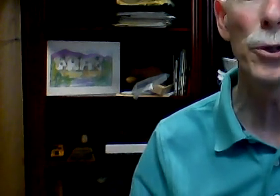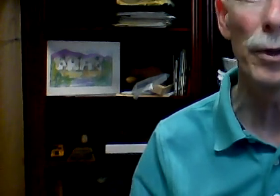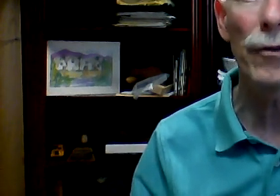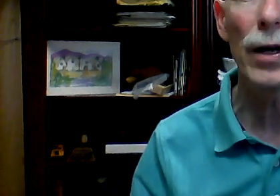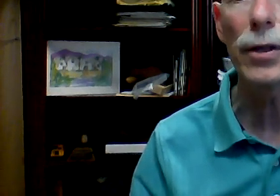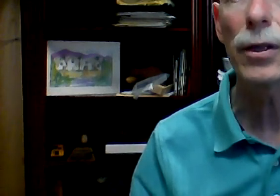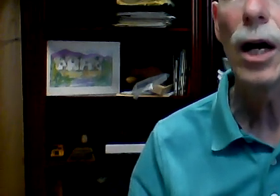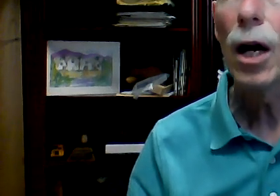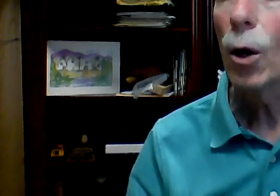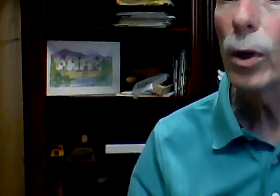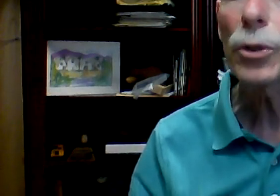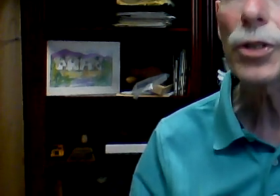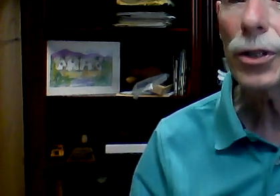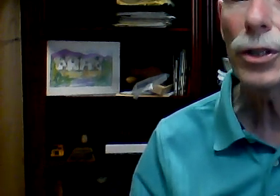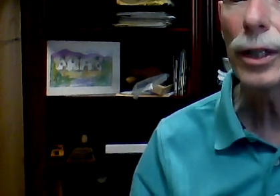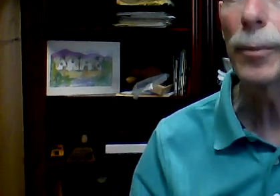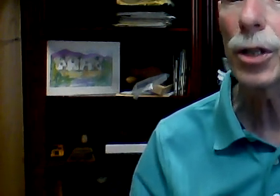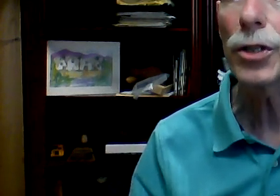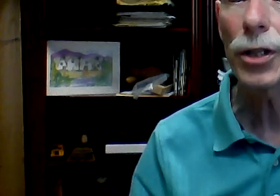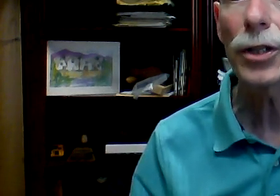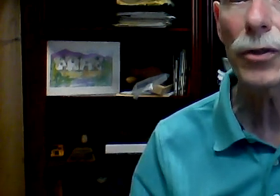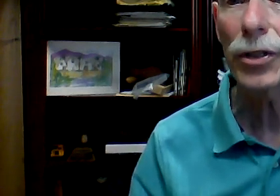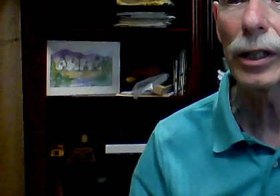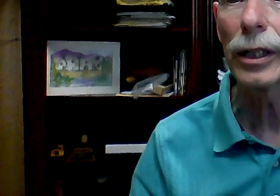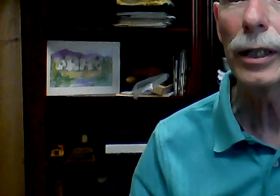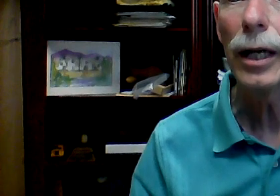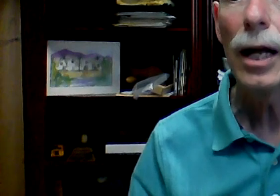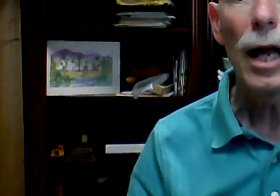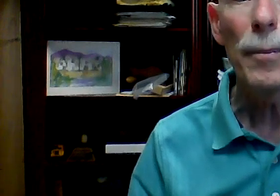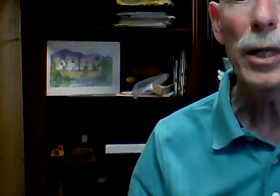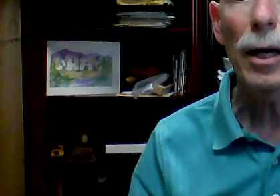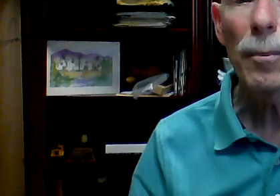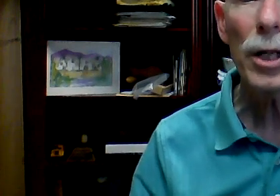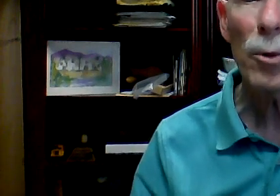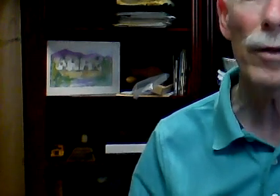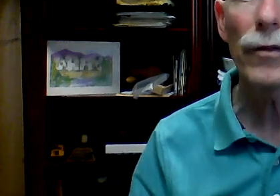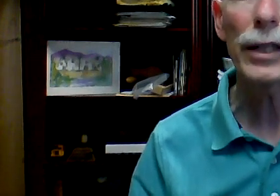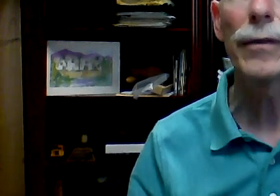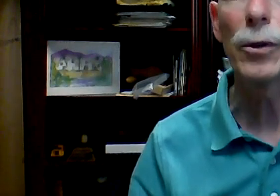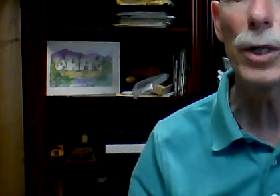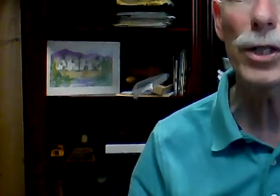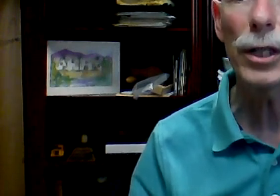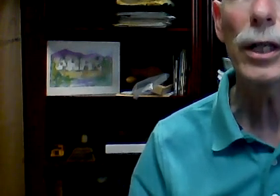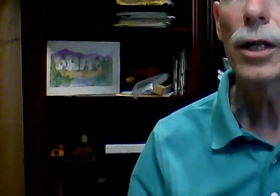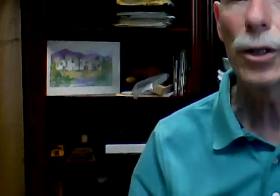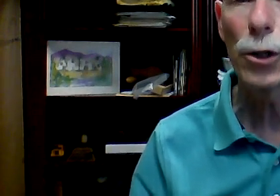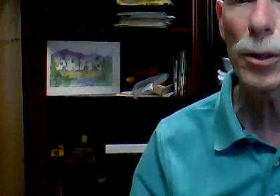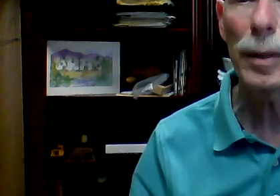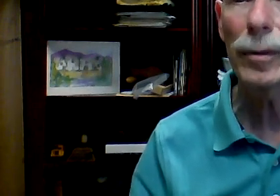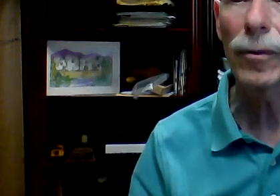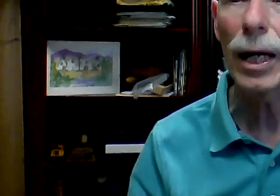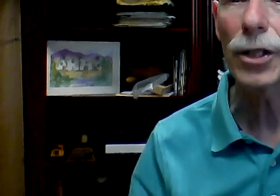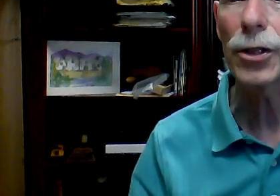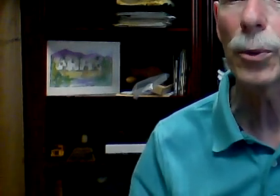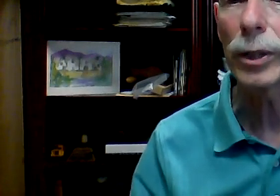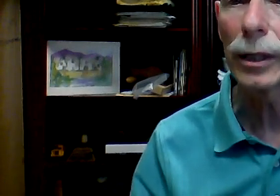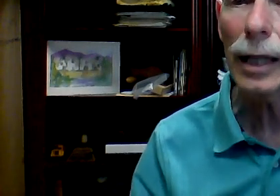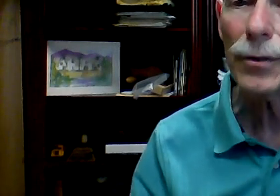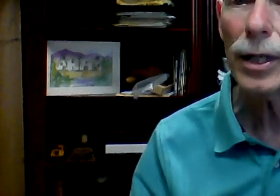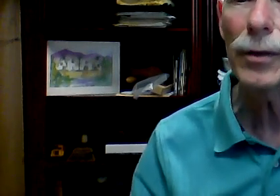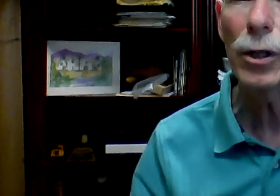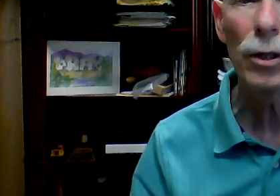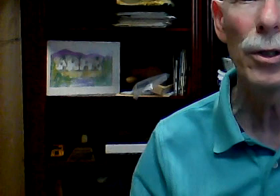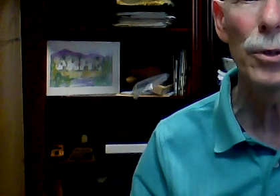leads you to do in faith, we will succeed in purchasing this facility and become much more effective in reaching the Jewish people of Rochester with